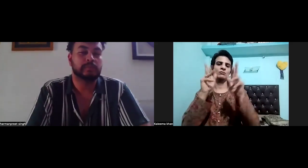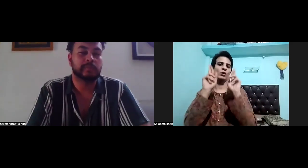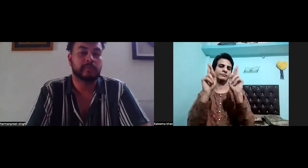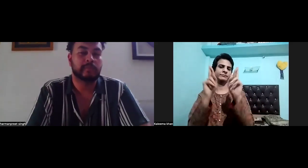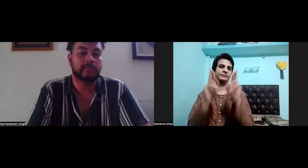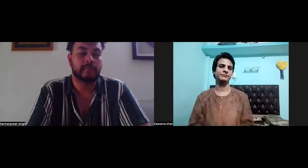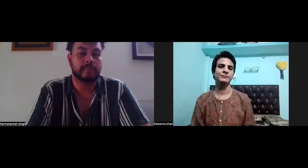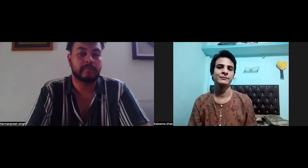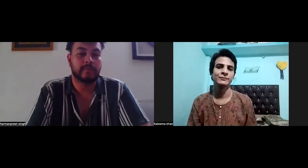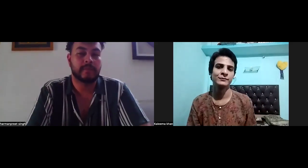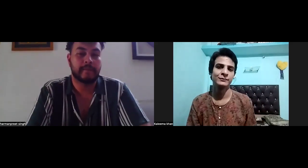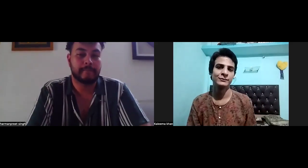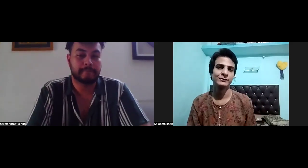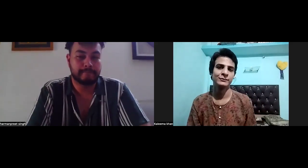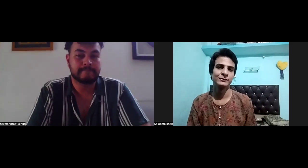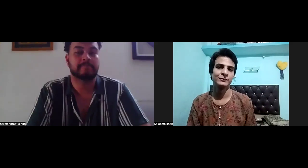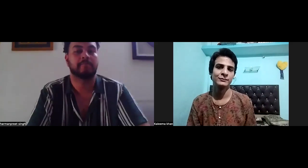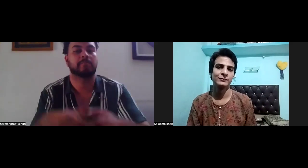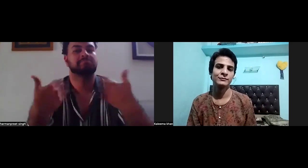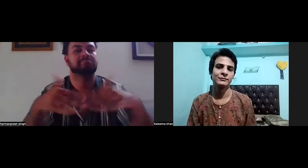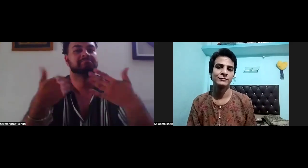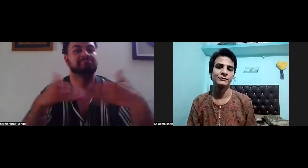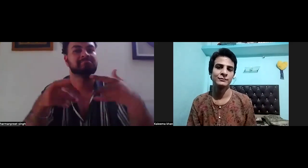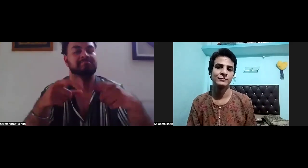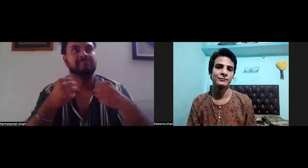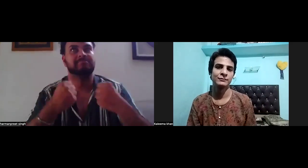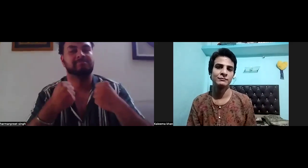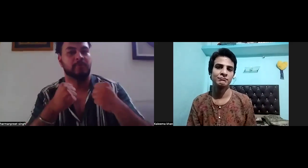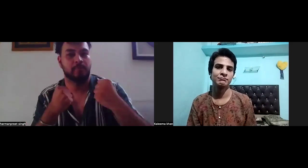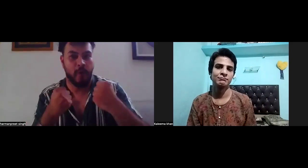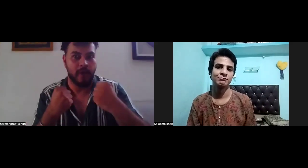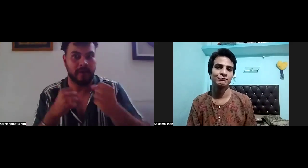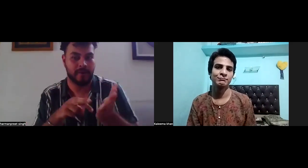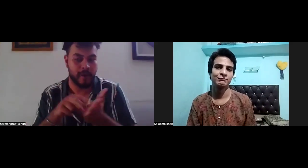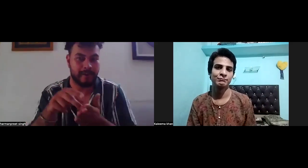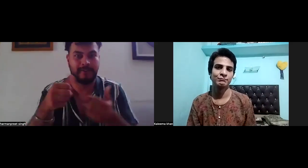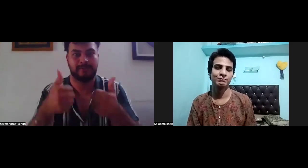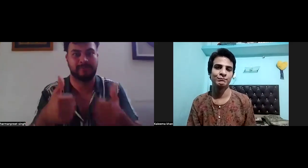challenges, but hopefully there'll be changes in the future.